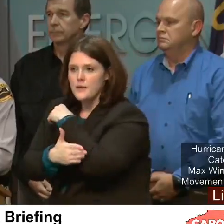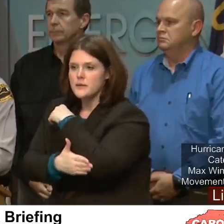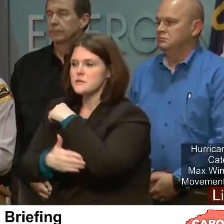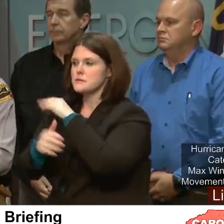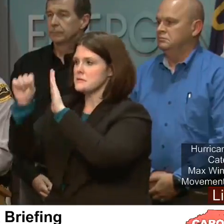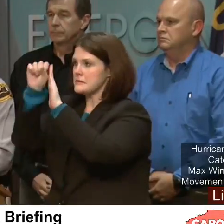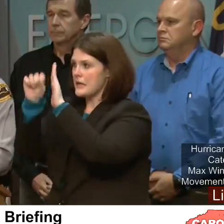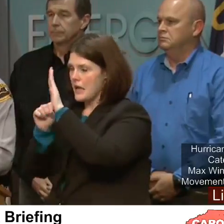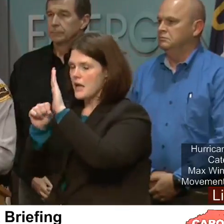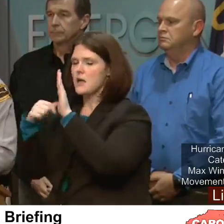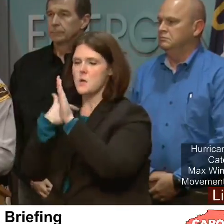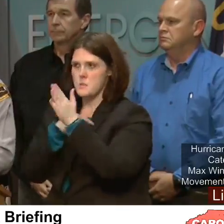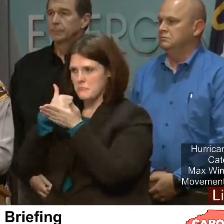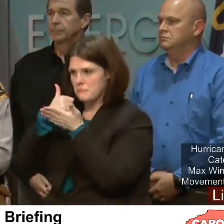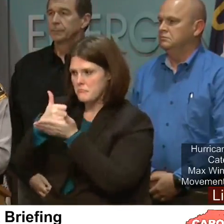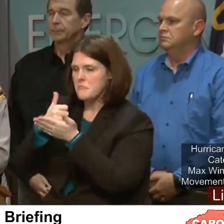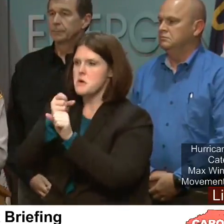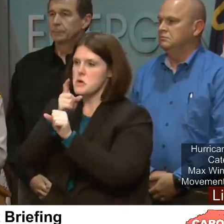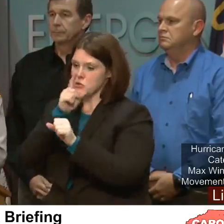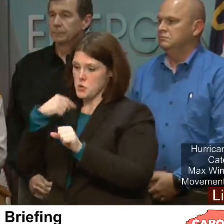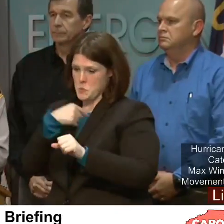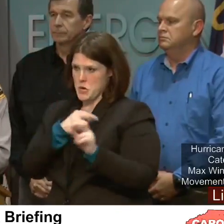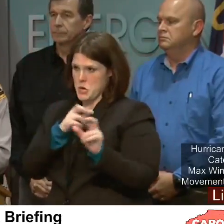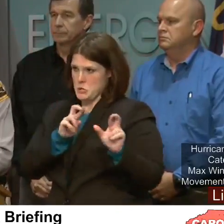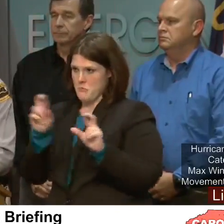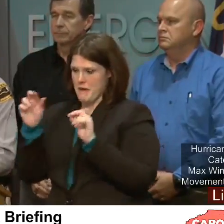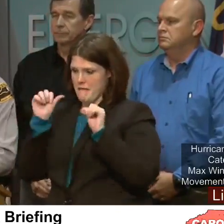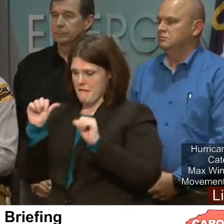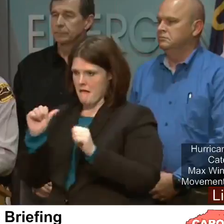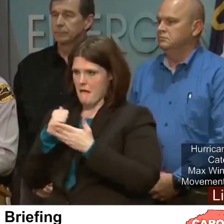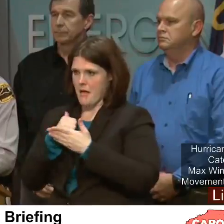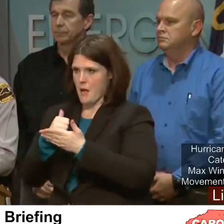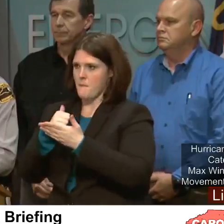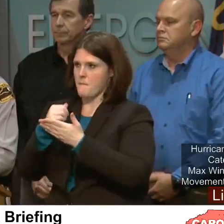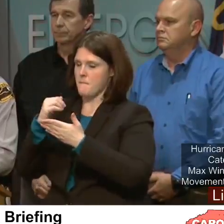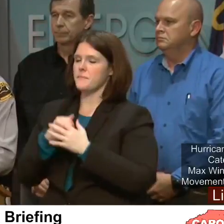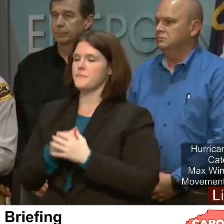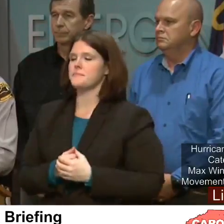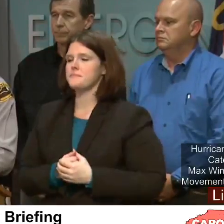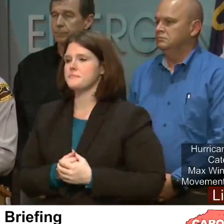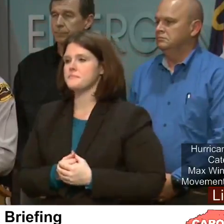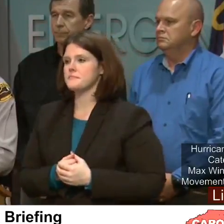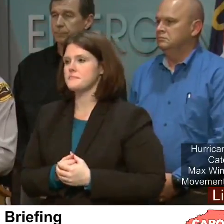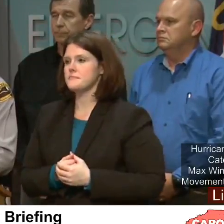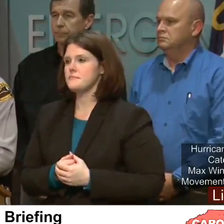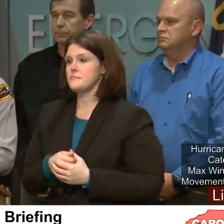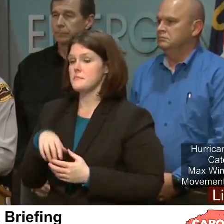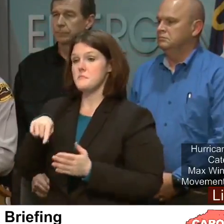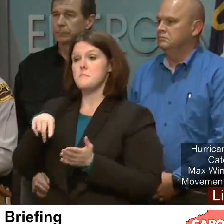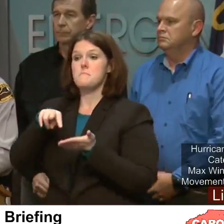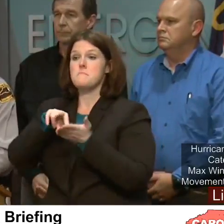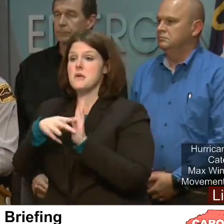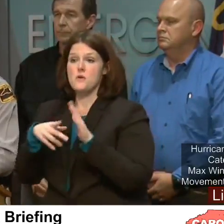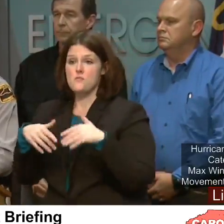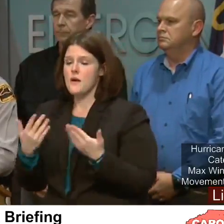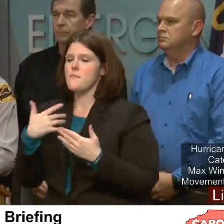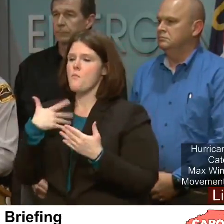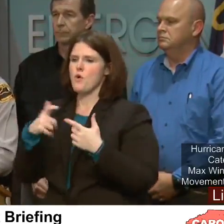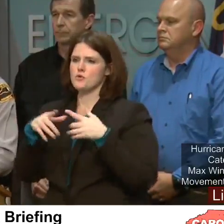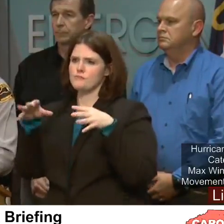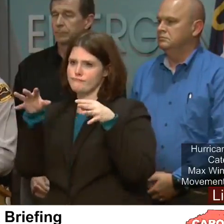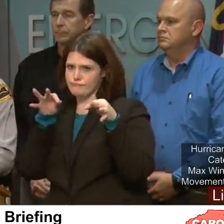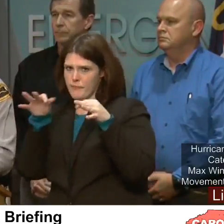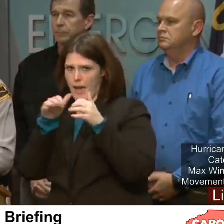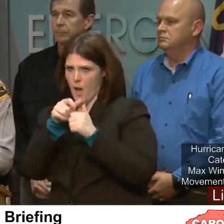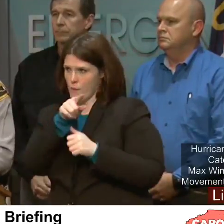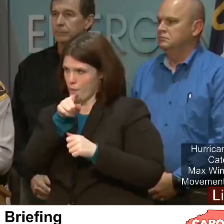assistance is immediately available once the call comes. With this in mind, I'd like to identify how the motoring